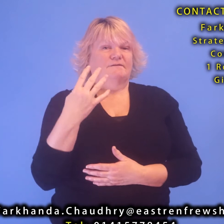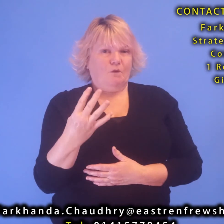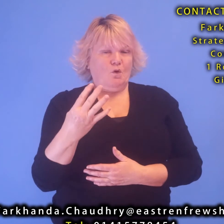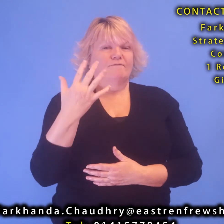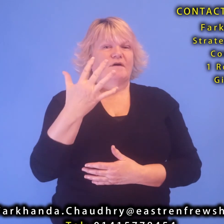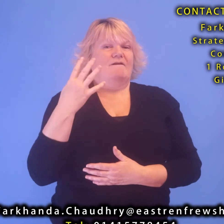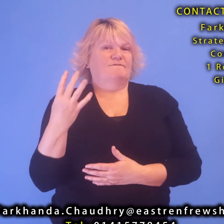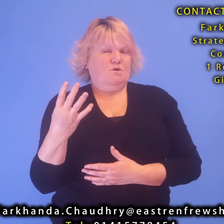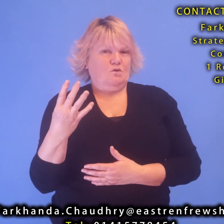0141 577 8454.